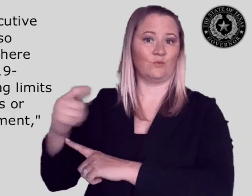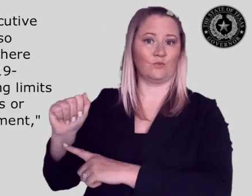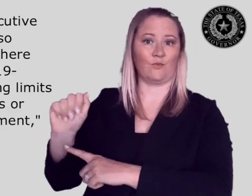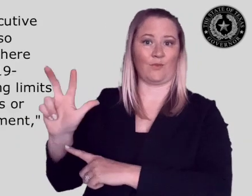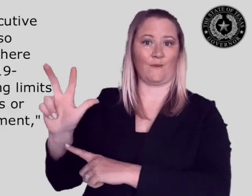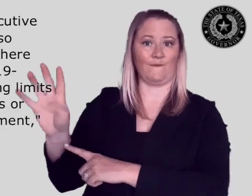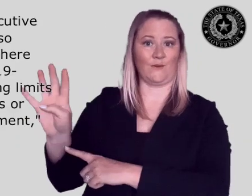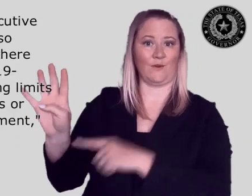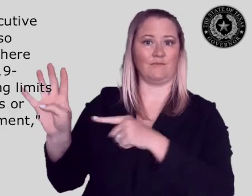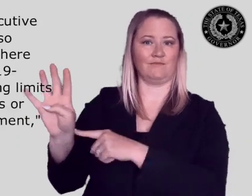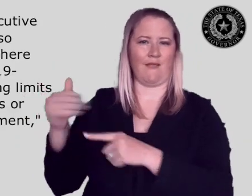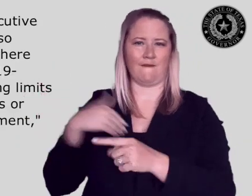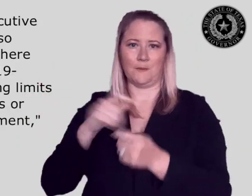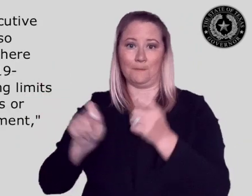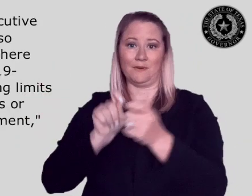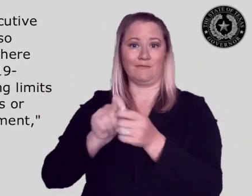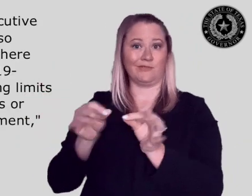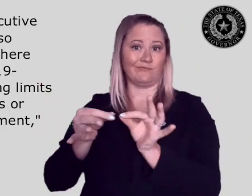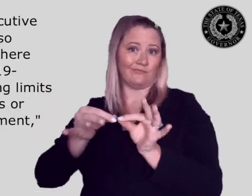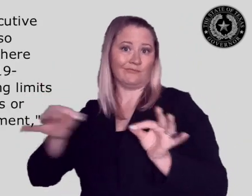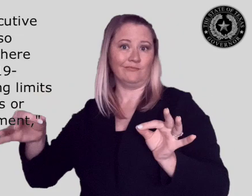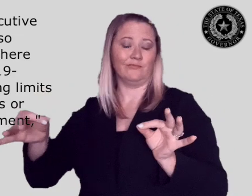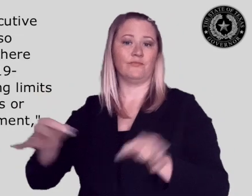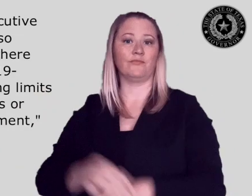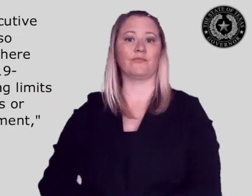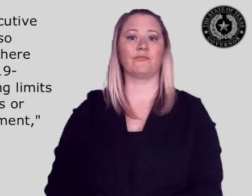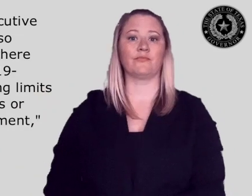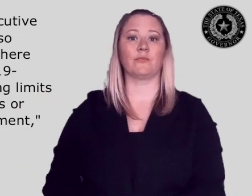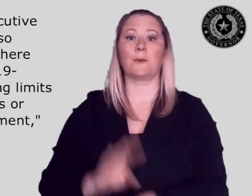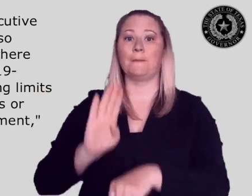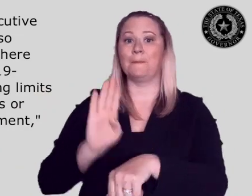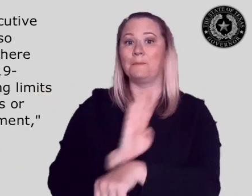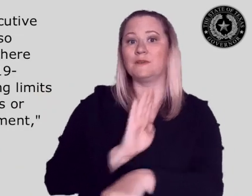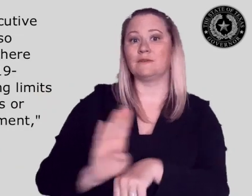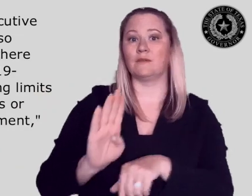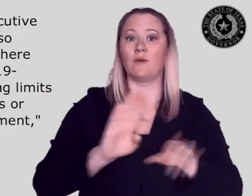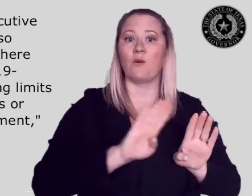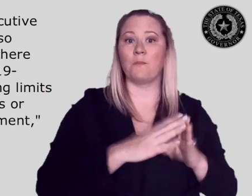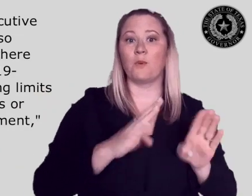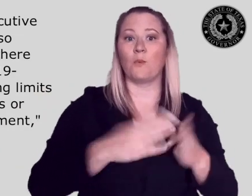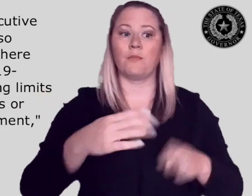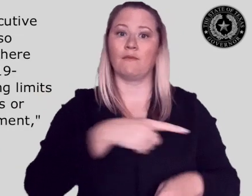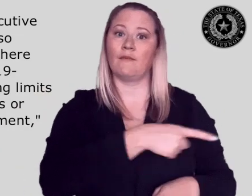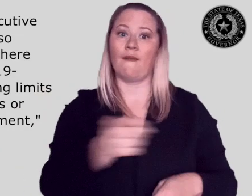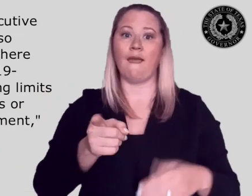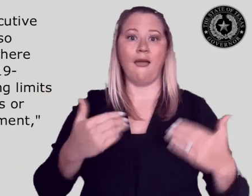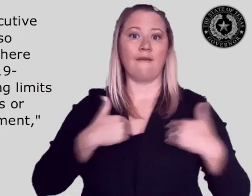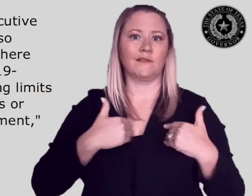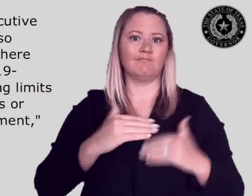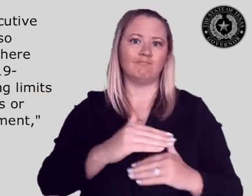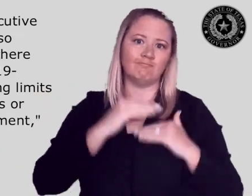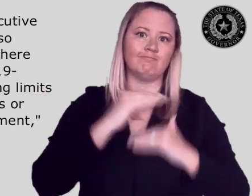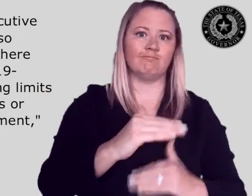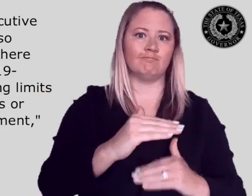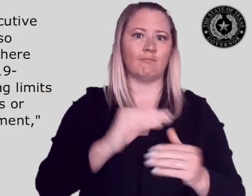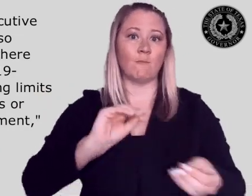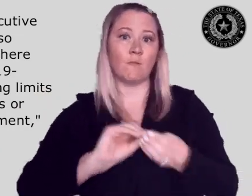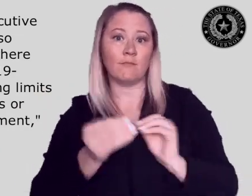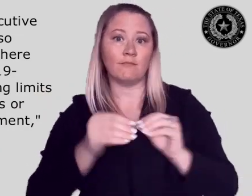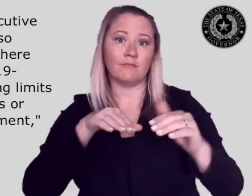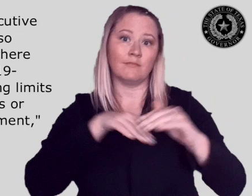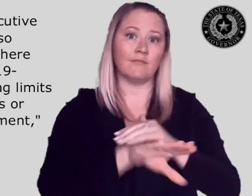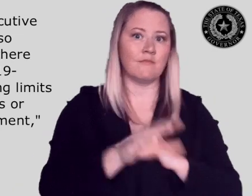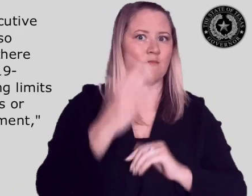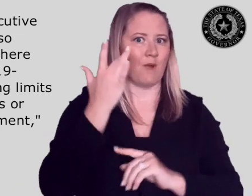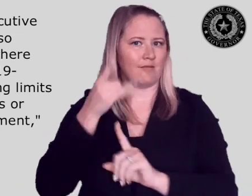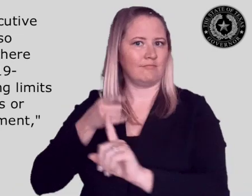whereas Executive Order GA-34 also provides that there are no COVID-19 related operating